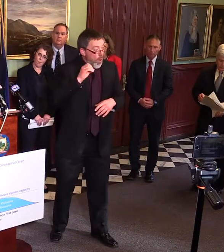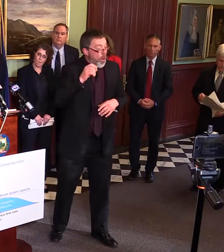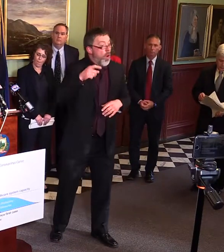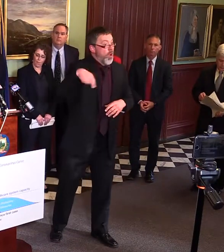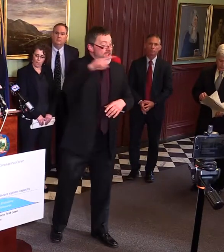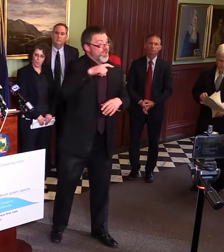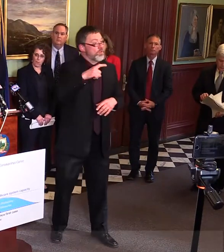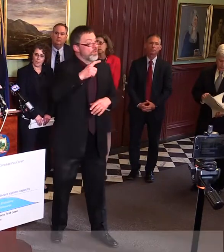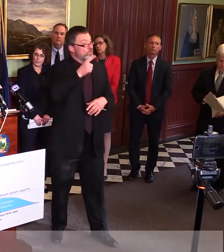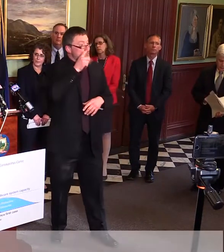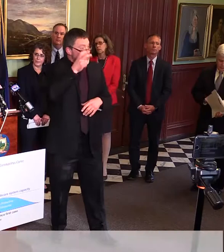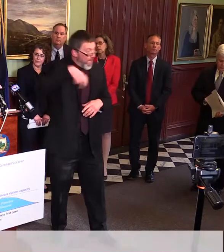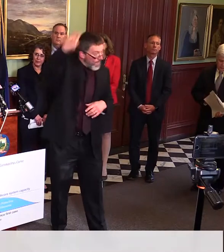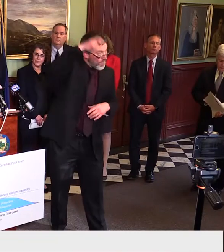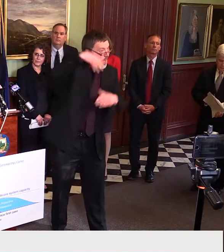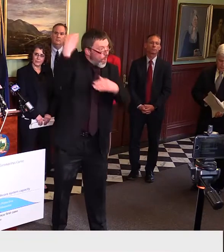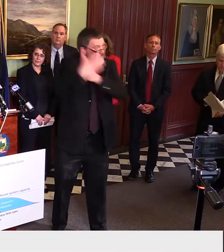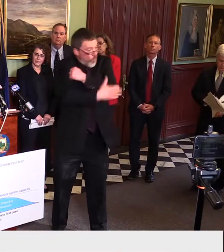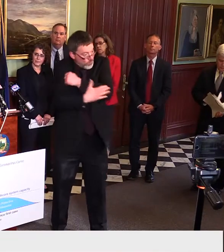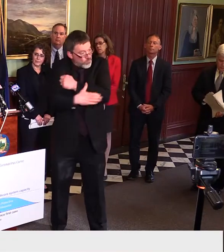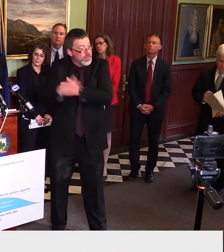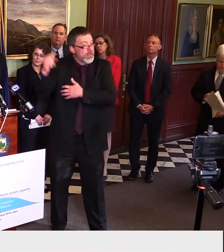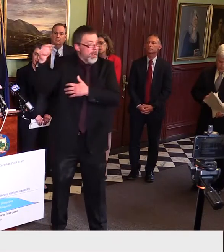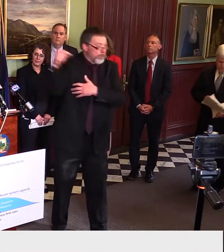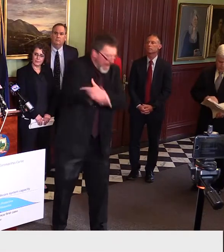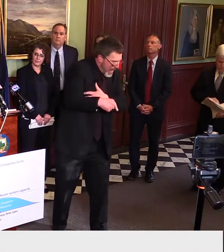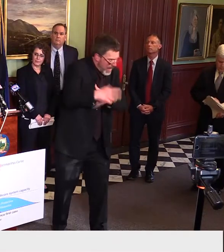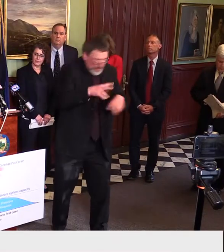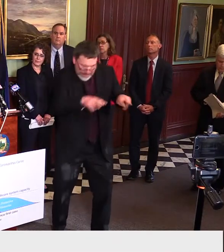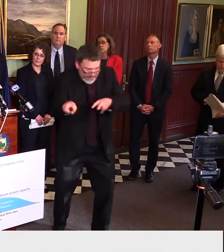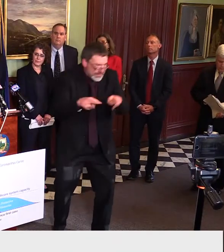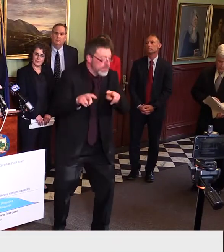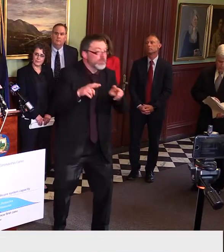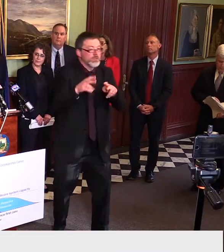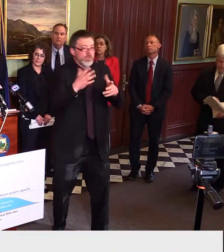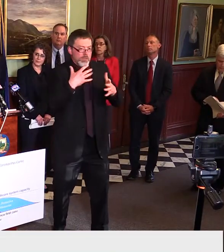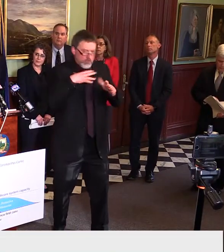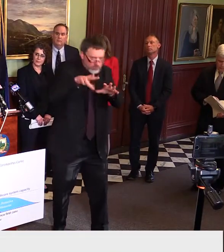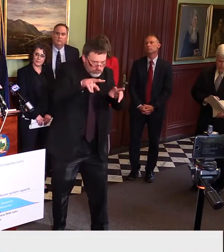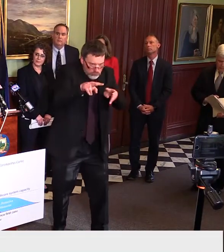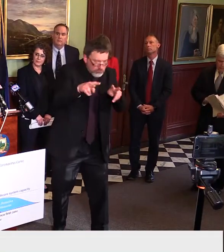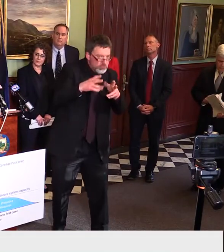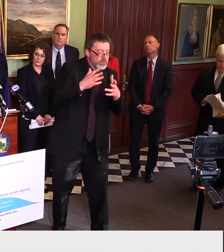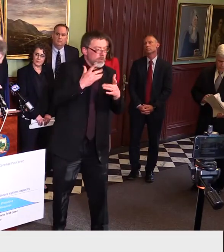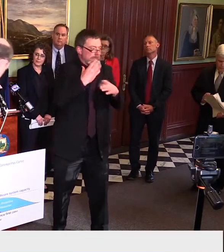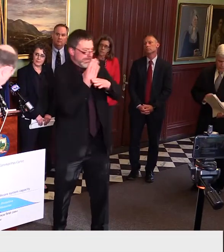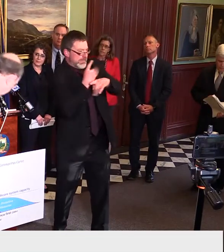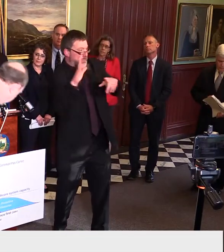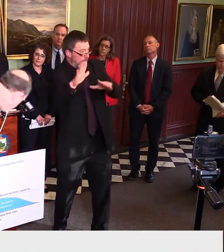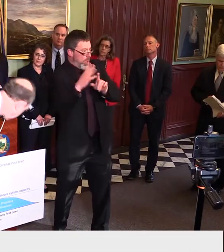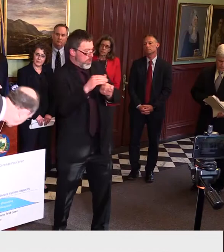the strategies you just heard about how this may impact our daily lives in the coming weeks.